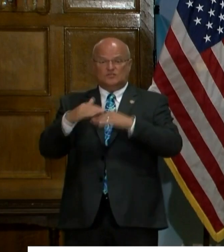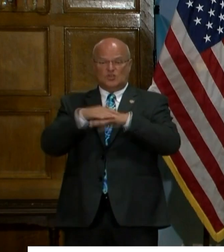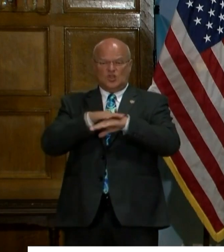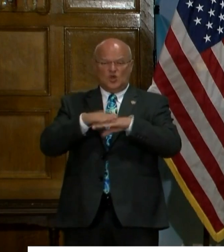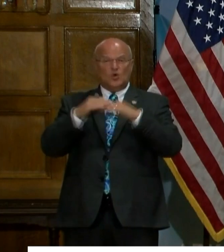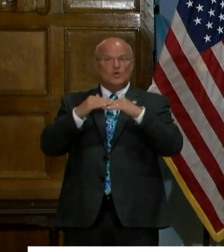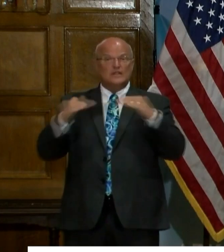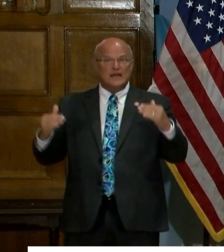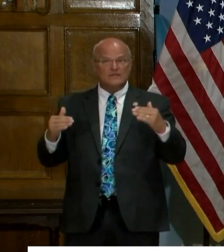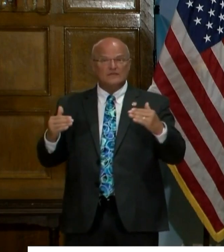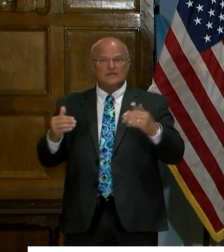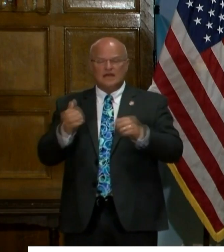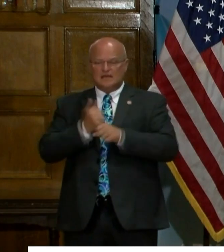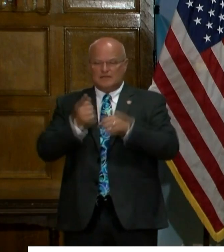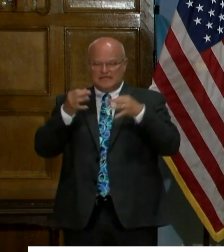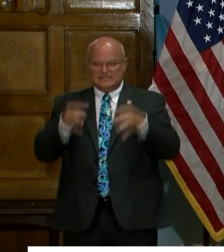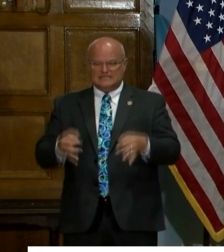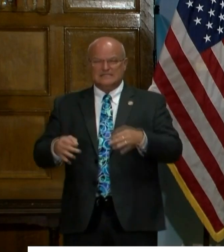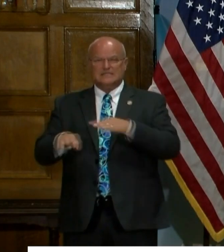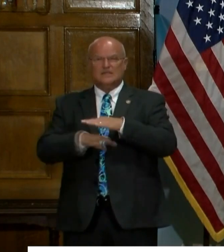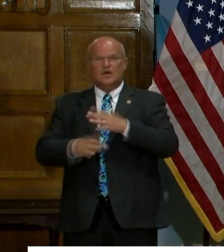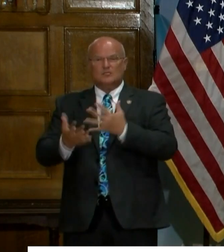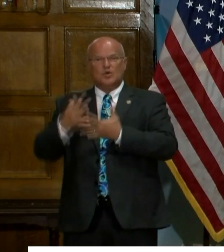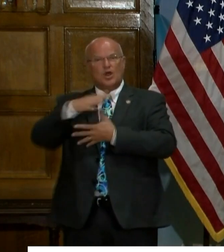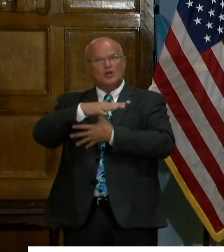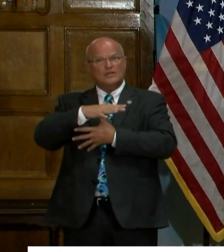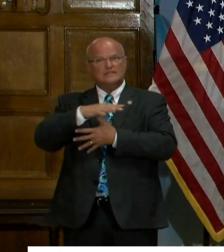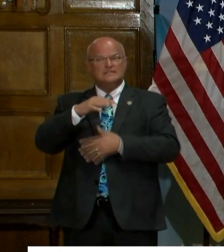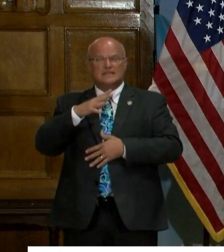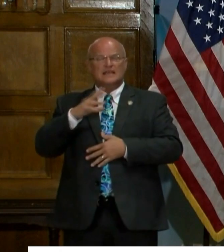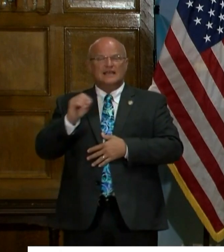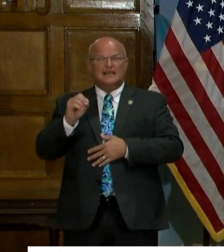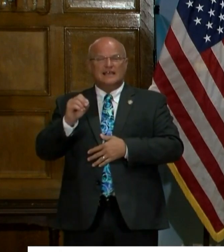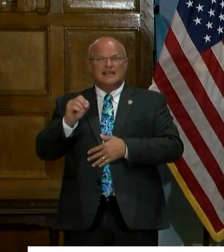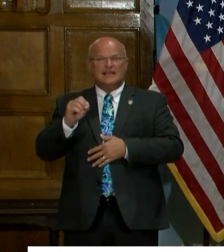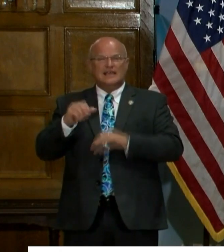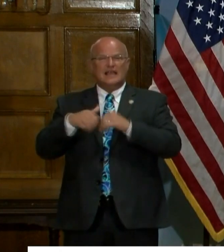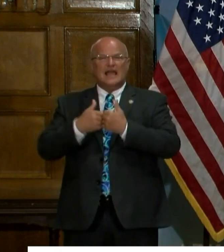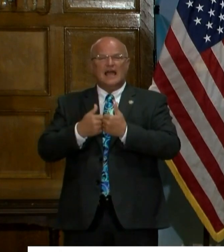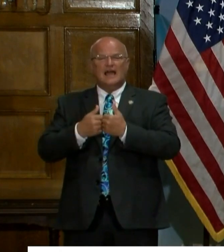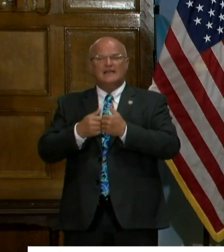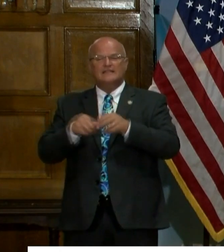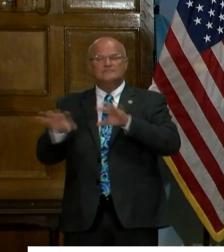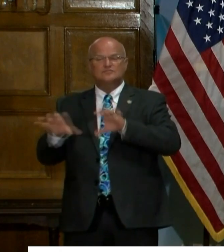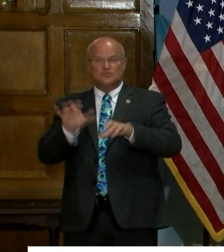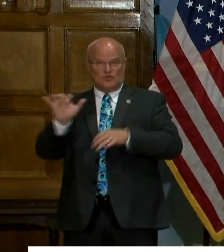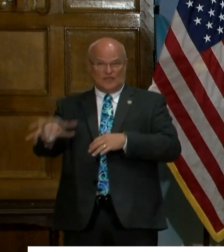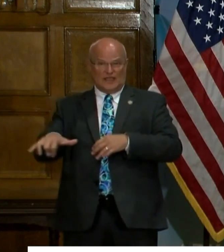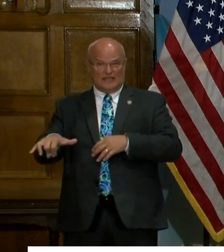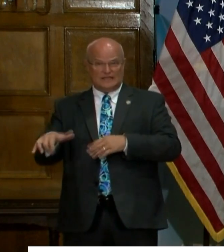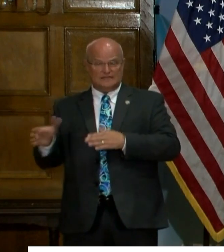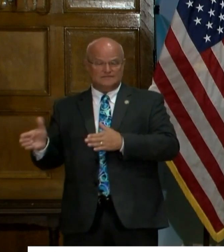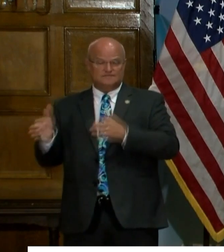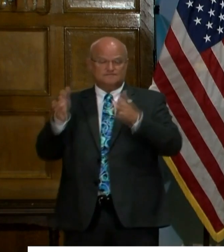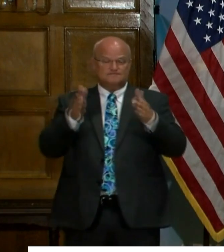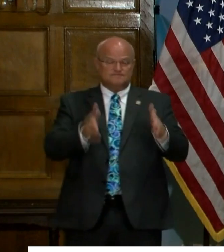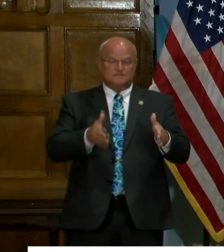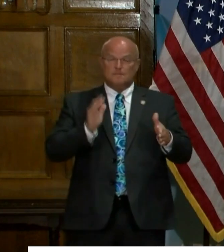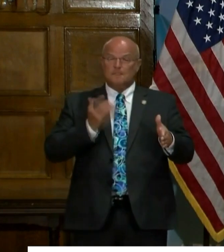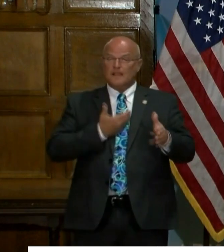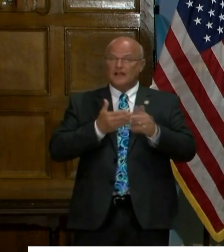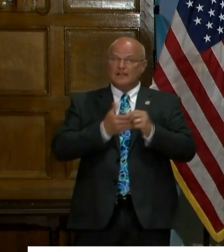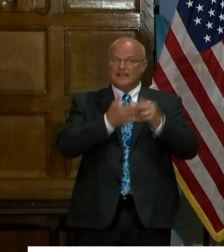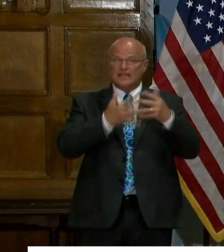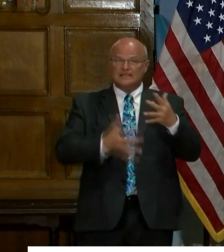local level, and they make decisions on priorities and how they go about doing it. Our guidelines